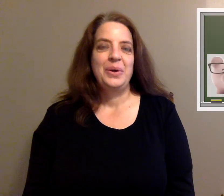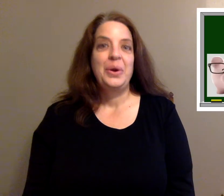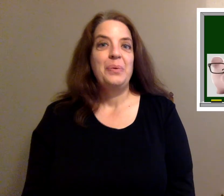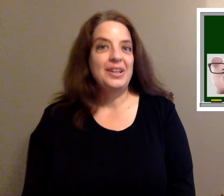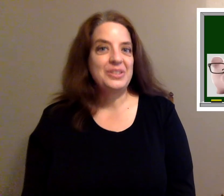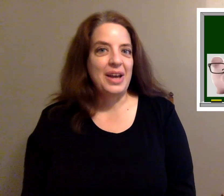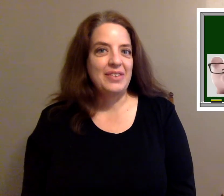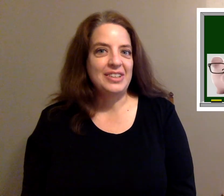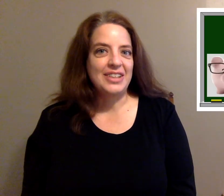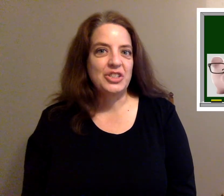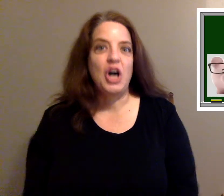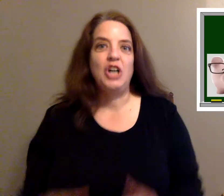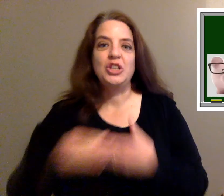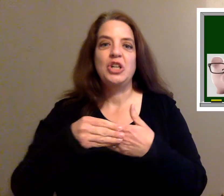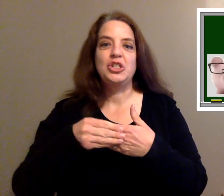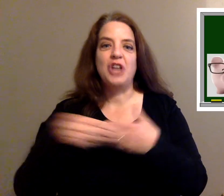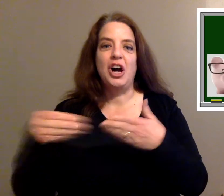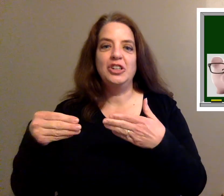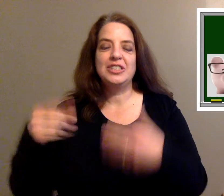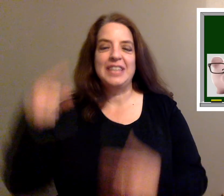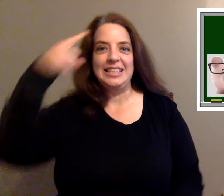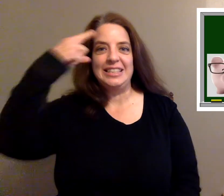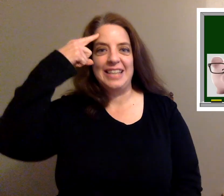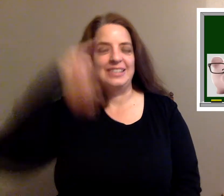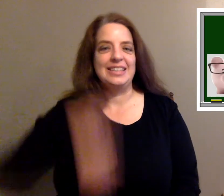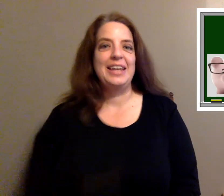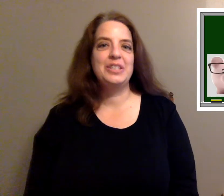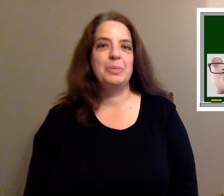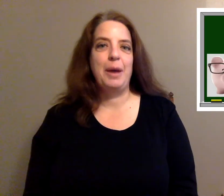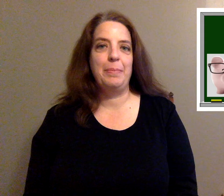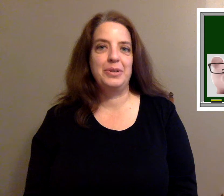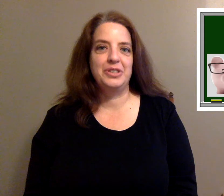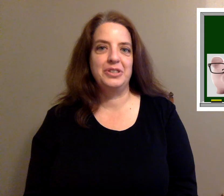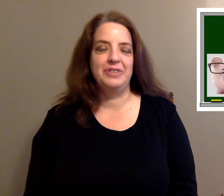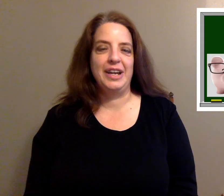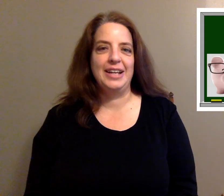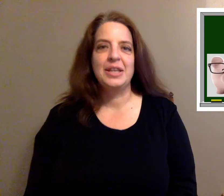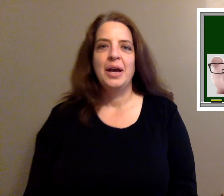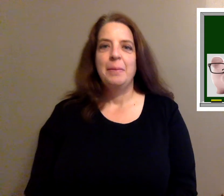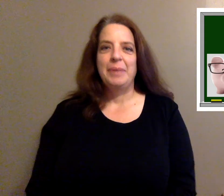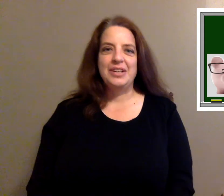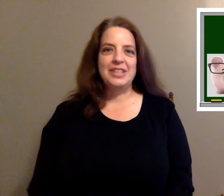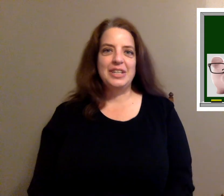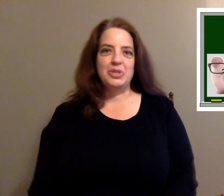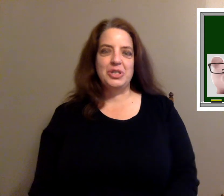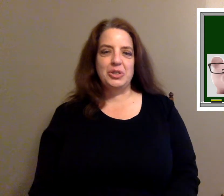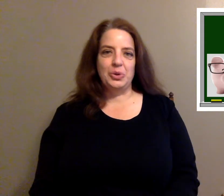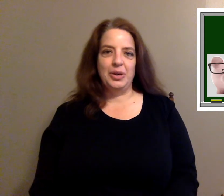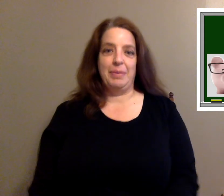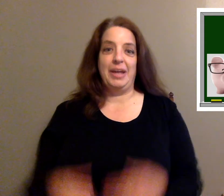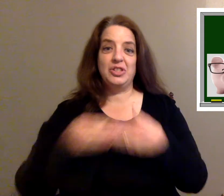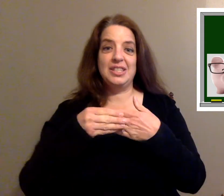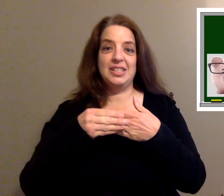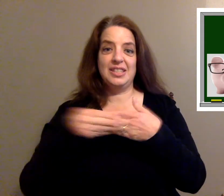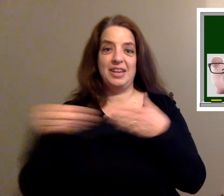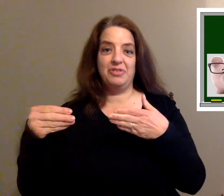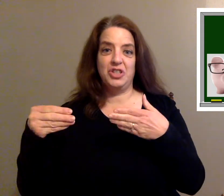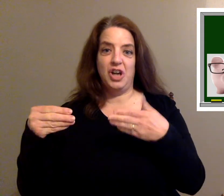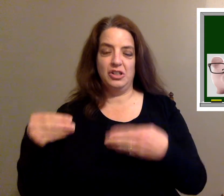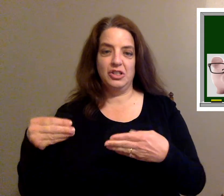We also have a class called Dollars and Cents, and it's about personal finance. But here's an interesting story about it. So this is the sign for dollar. So